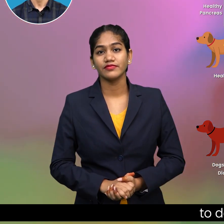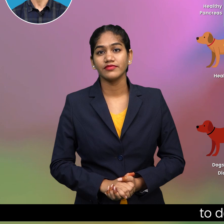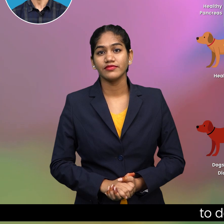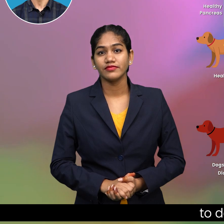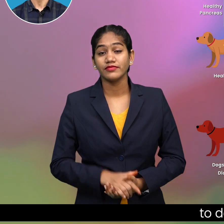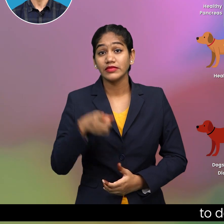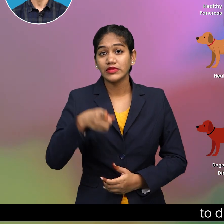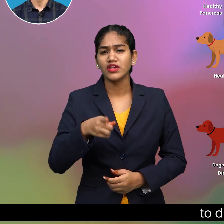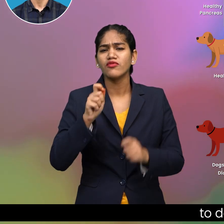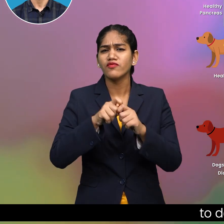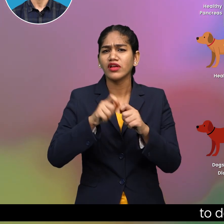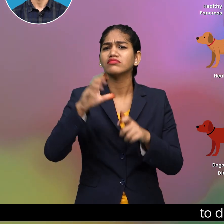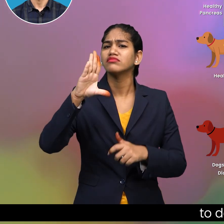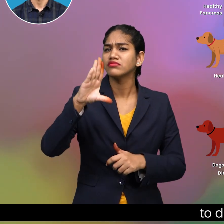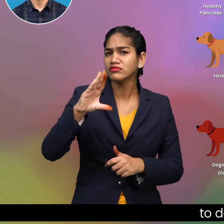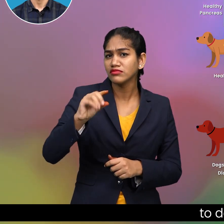to degenerate,